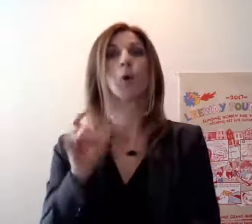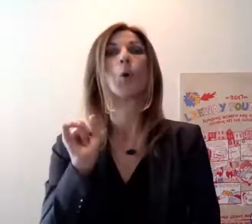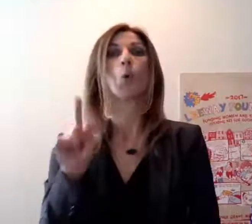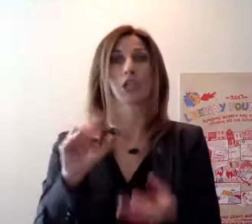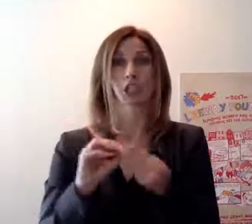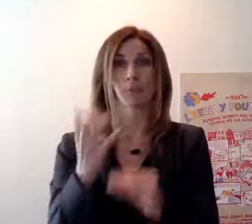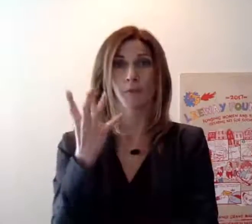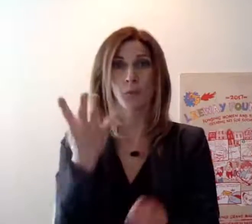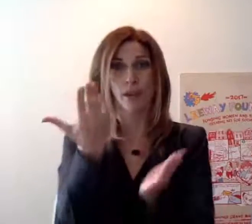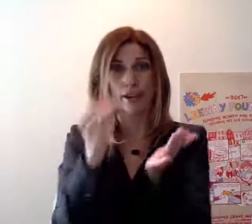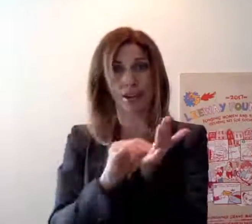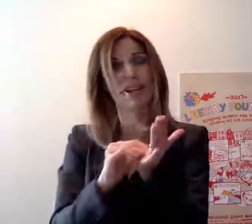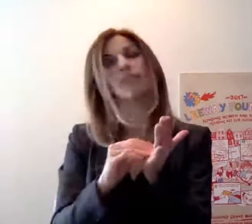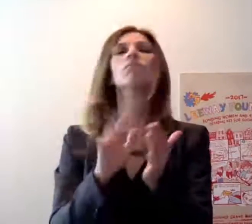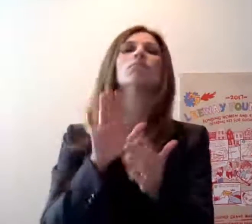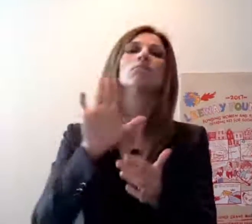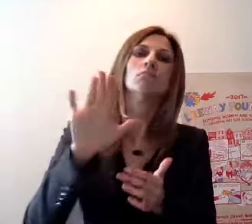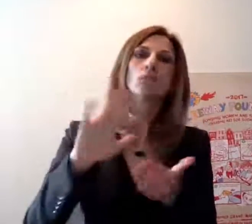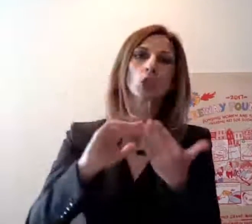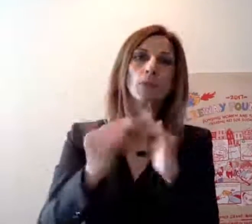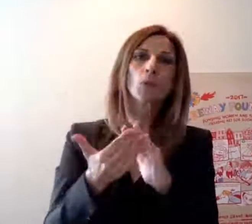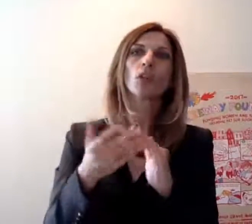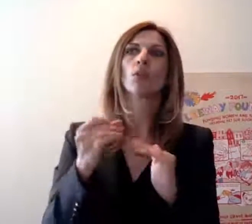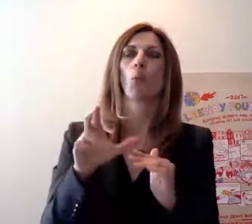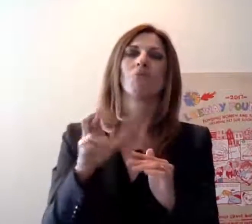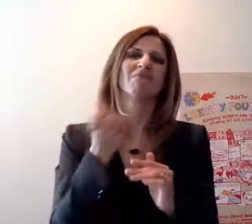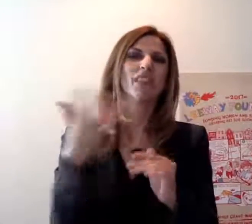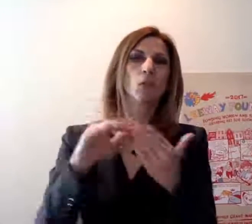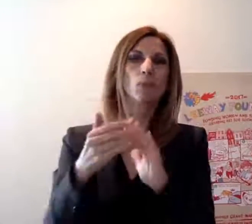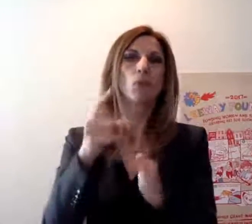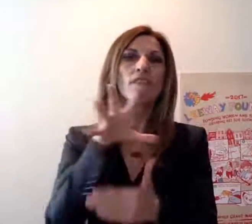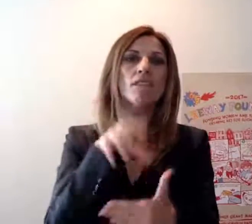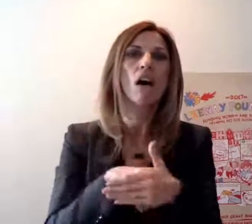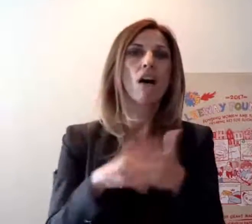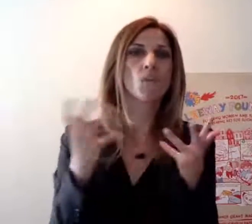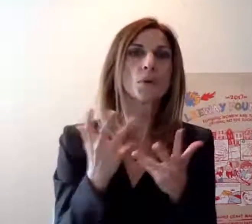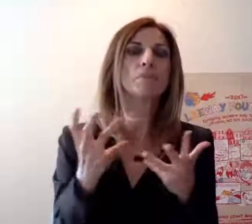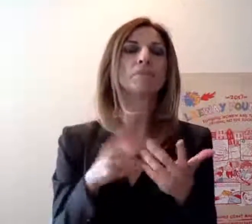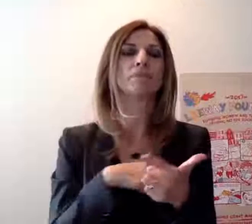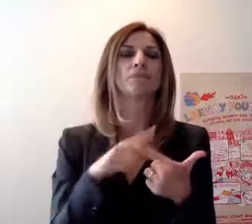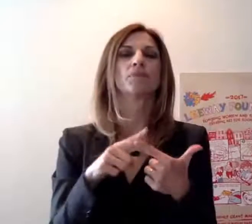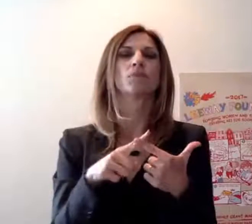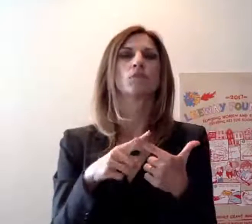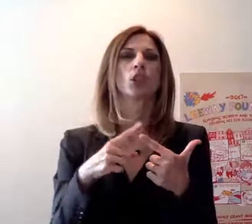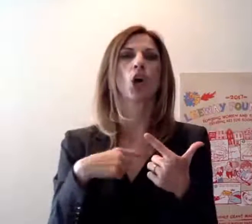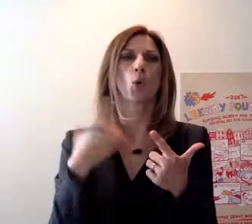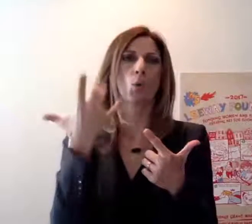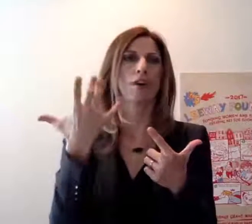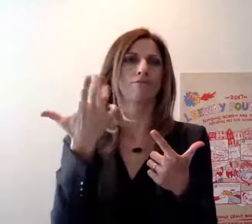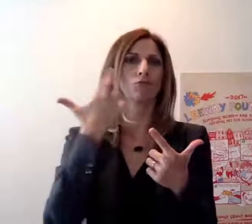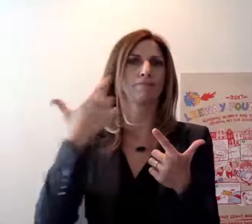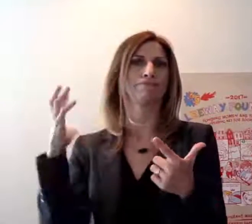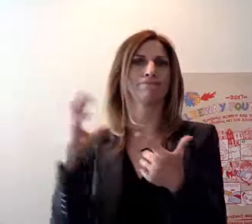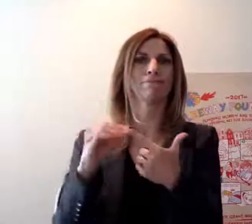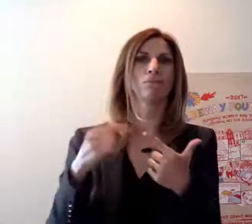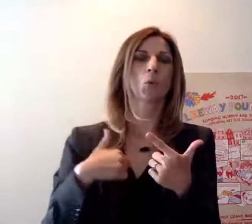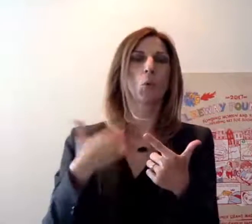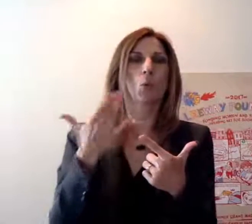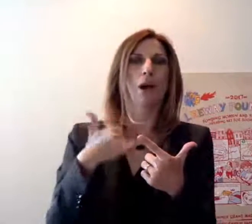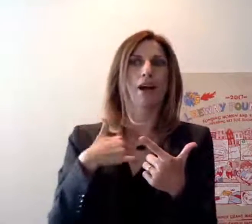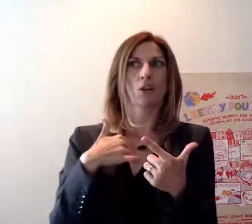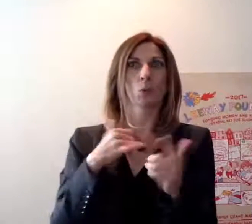again asks you to define your community or communities and what factors have led you to identify with or